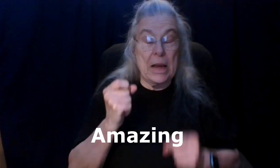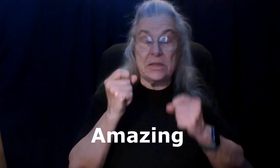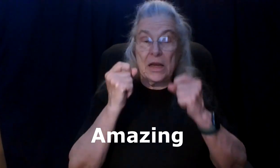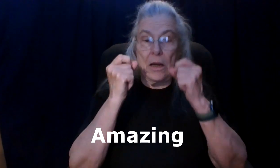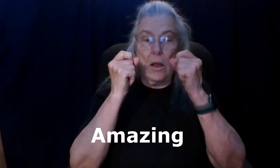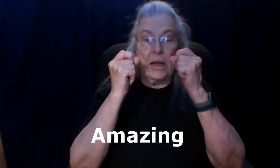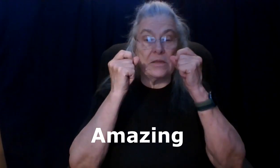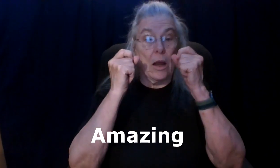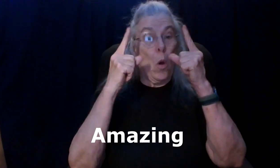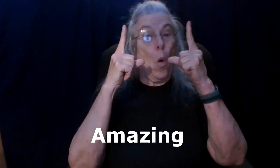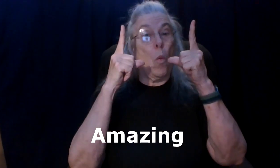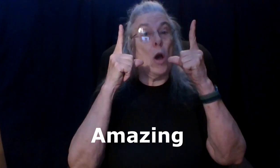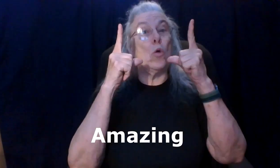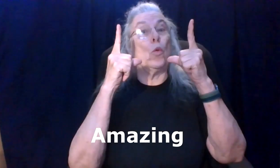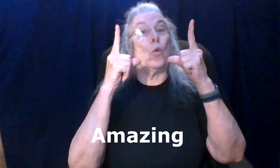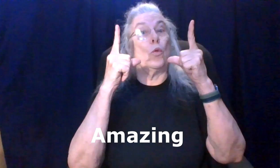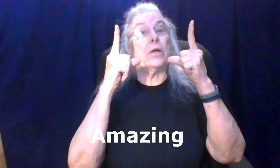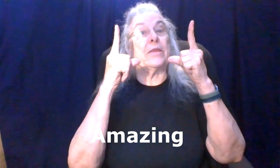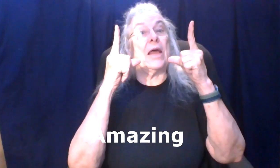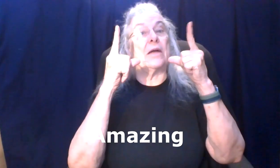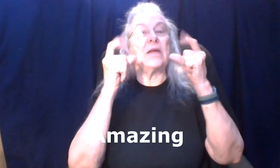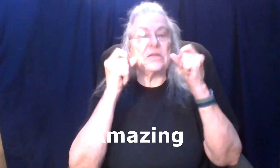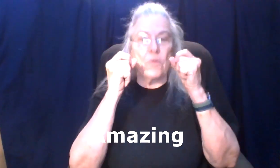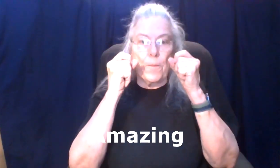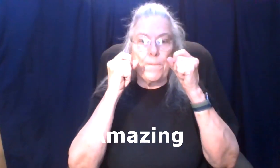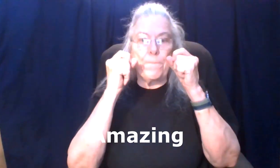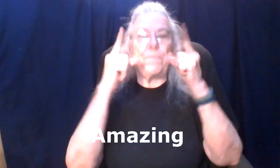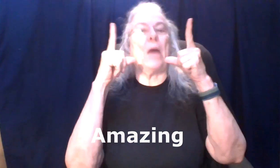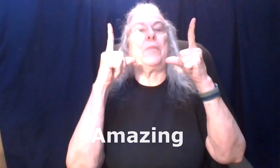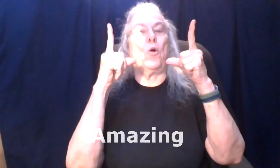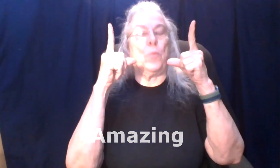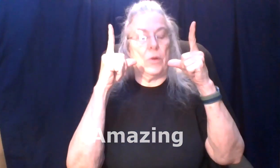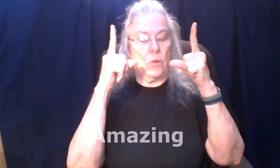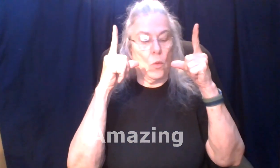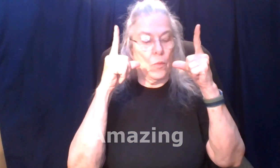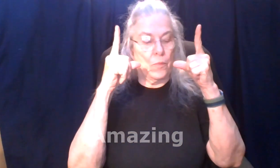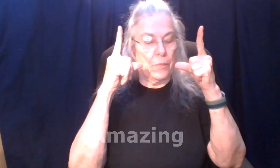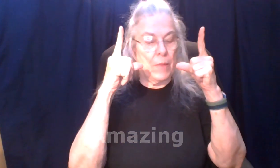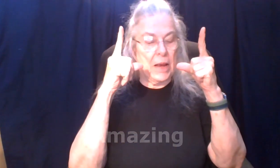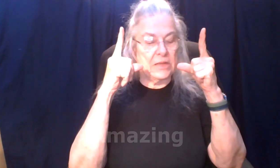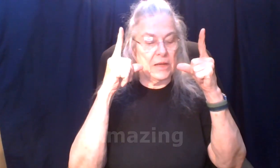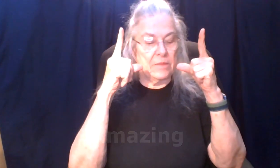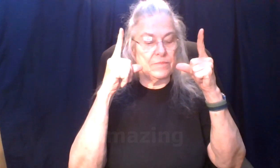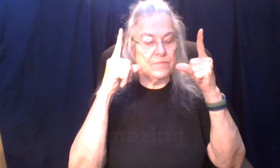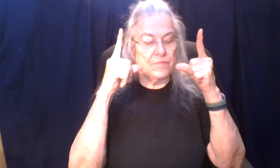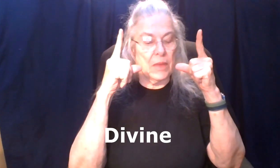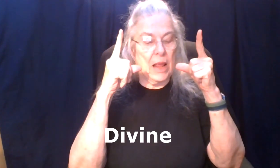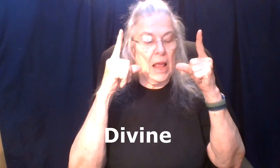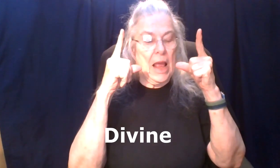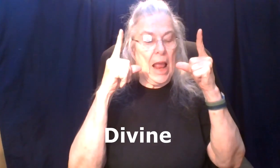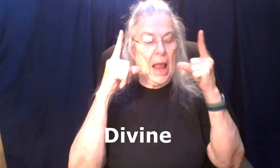Amazing. It's like, whoa, look at that. And so pop it open. Amazing. And